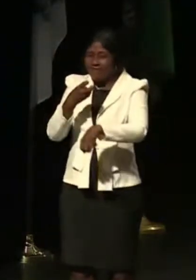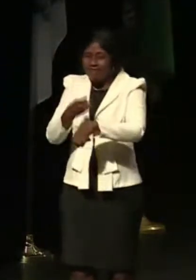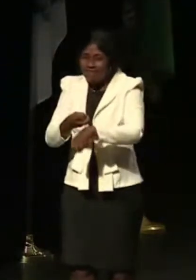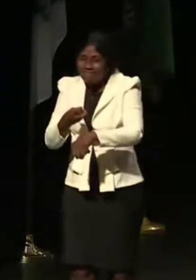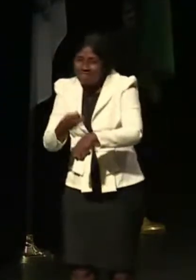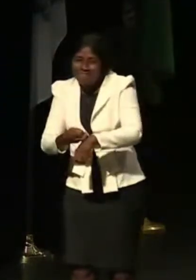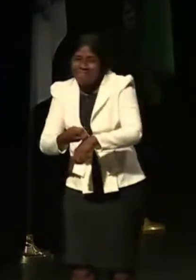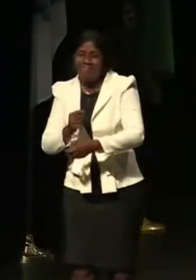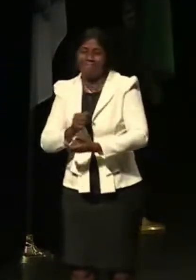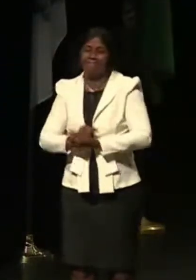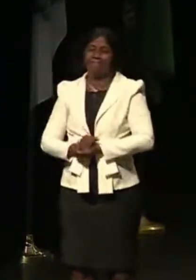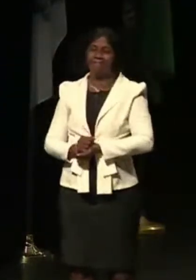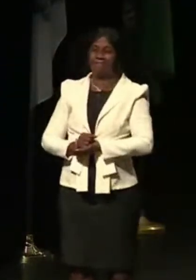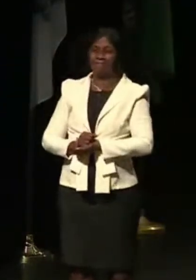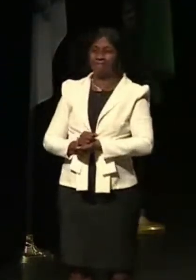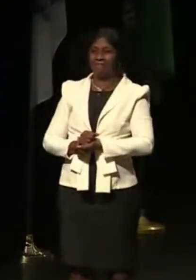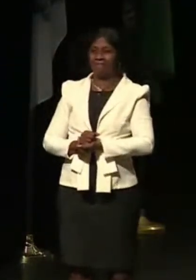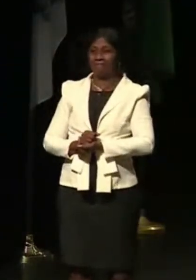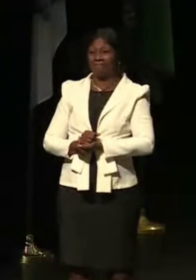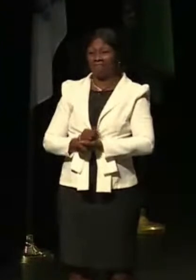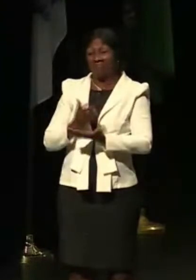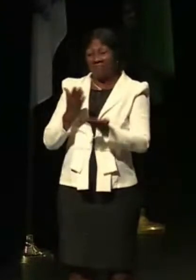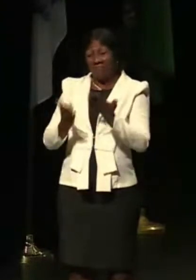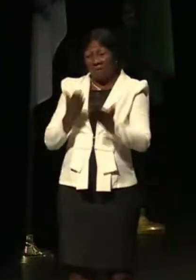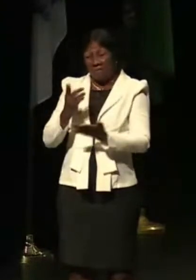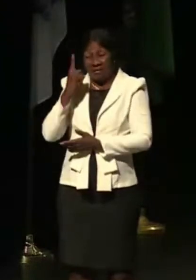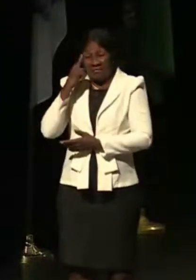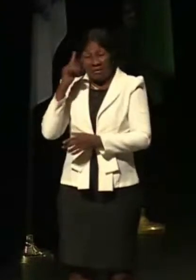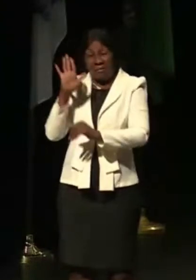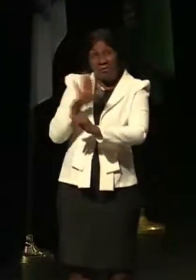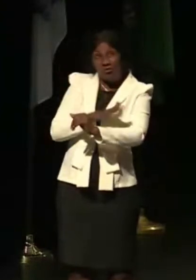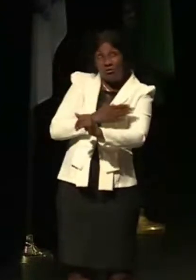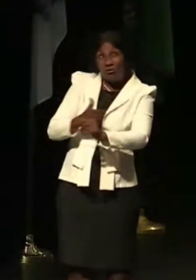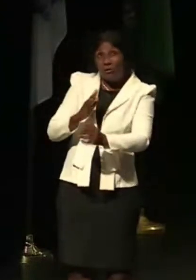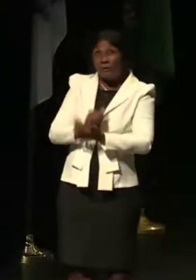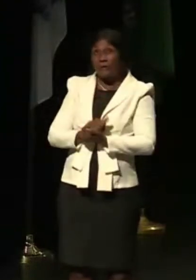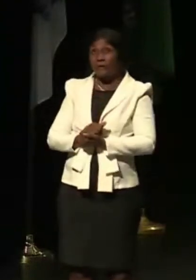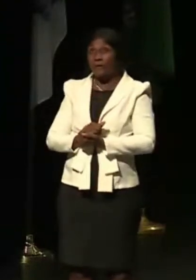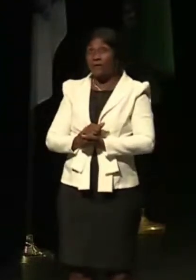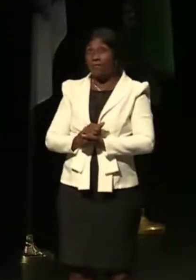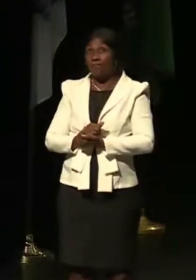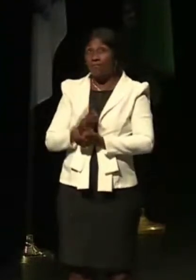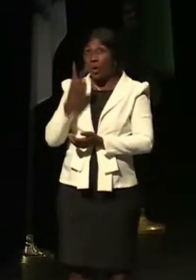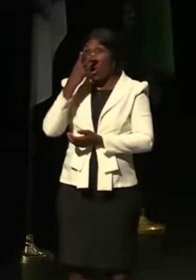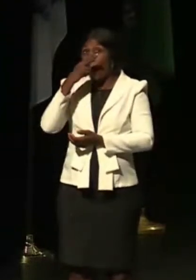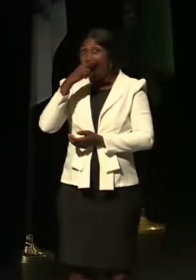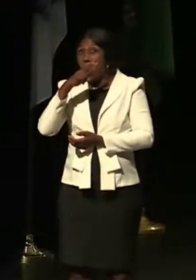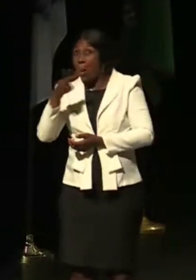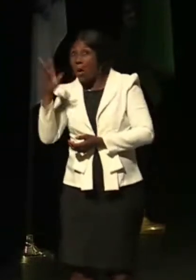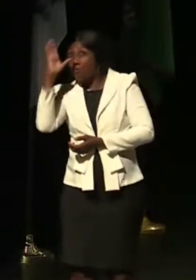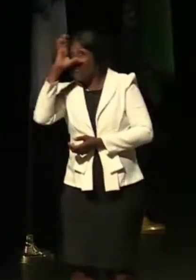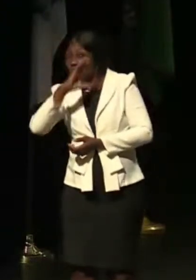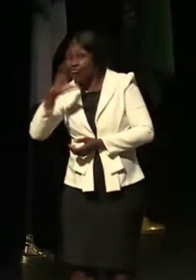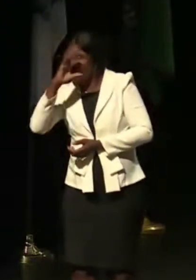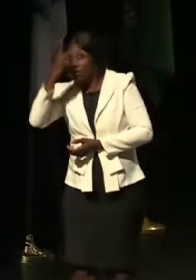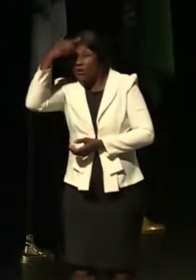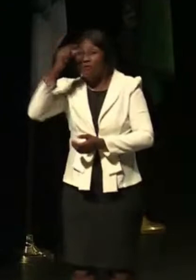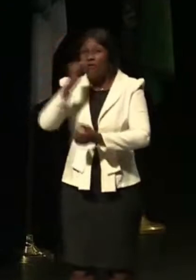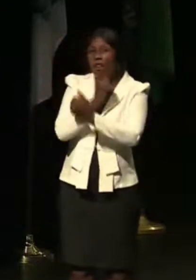I suppose you can say, quoting a song from yesteryear, we've been looking for love in all the wrong